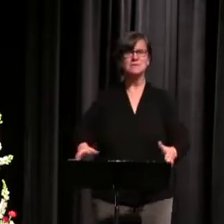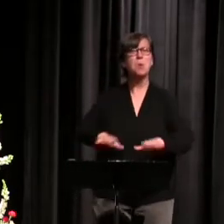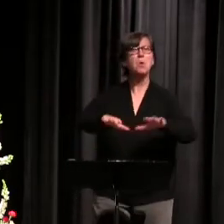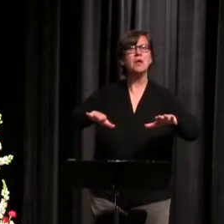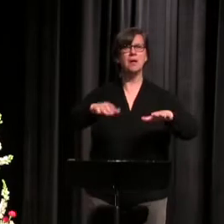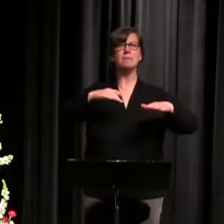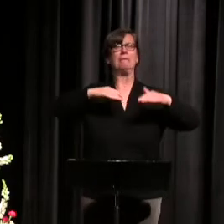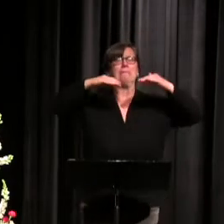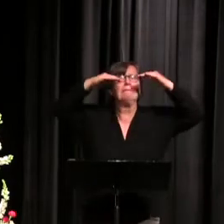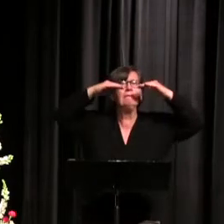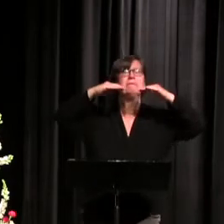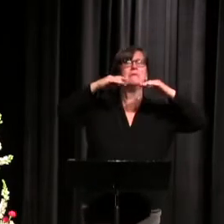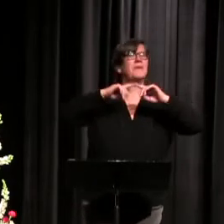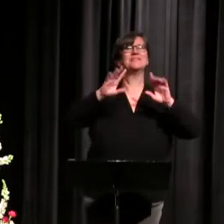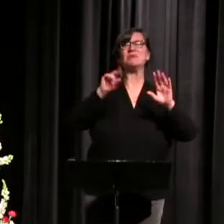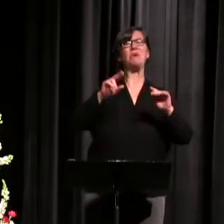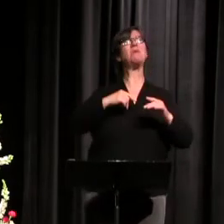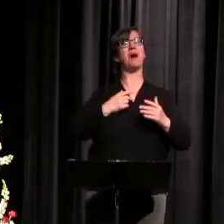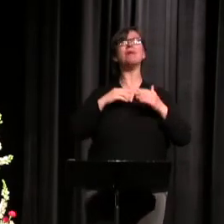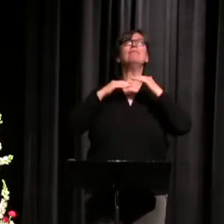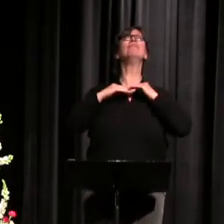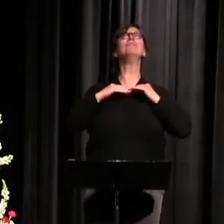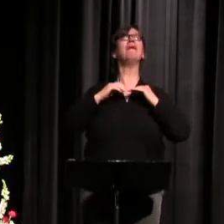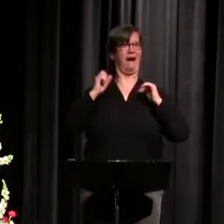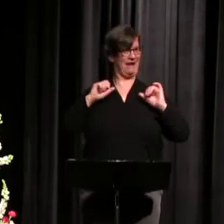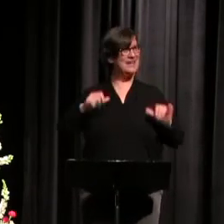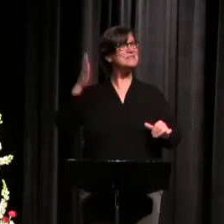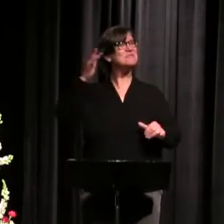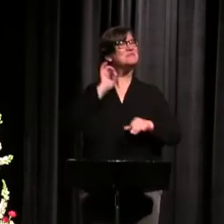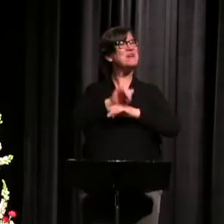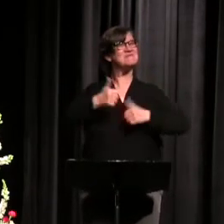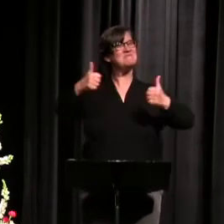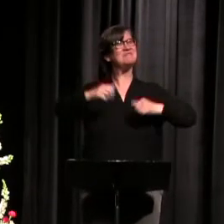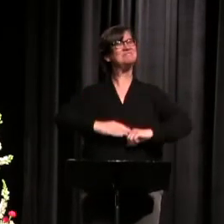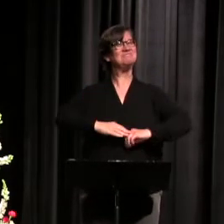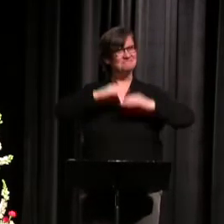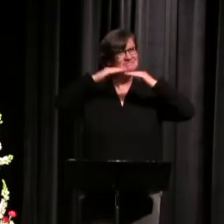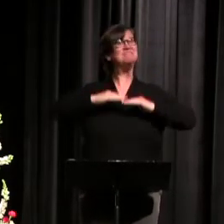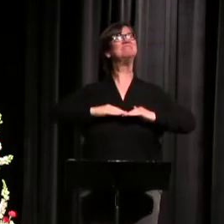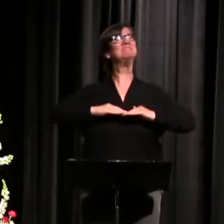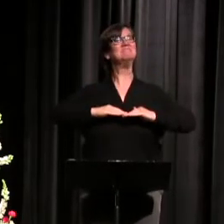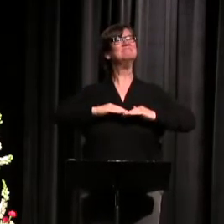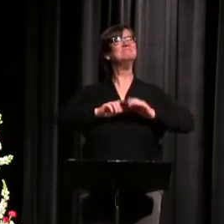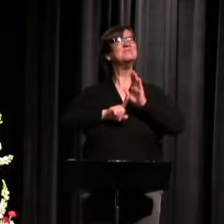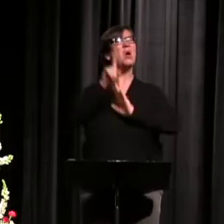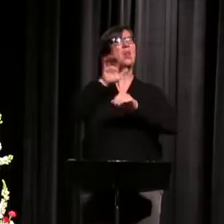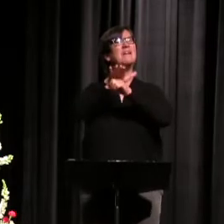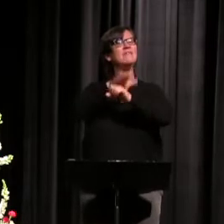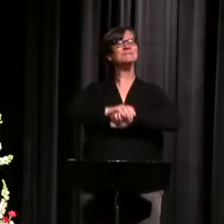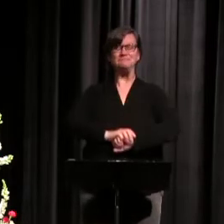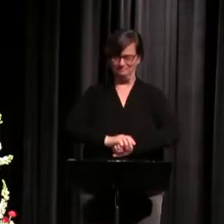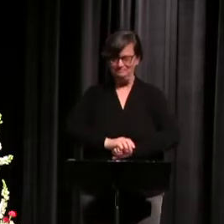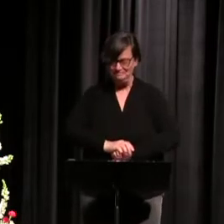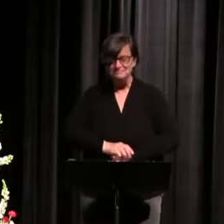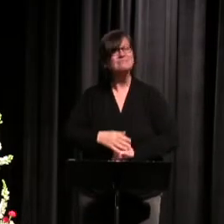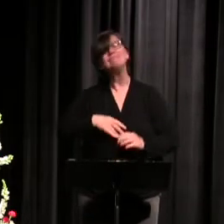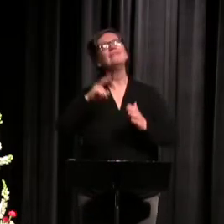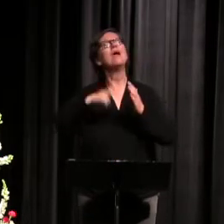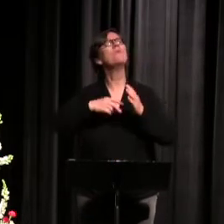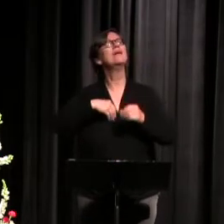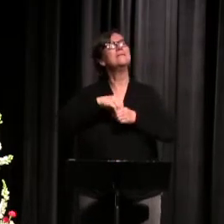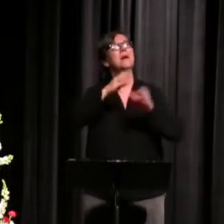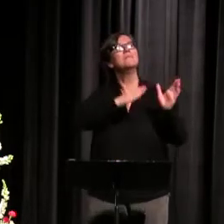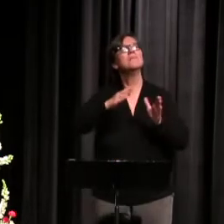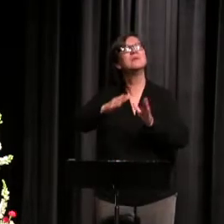I'm going to speak tonight for about 13 minutes. You deserve to know this because I also read in my preparation that there is no joy